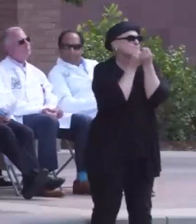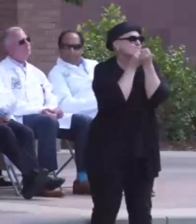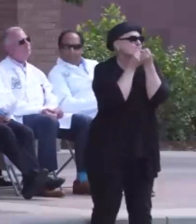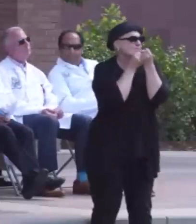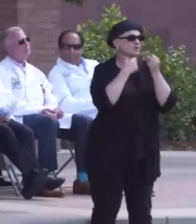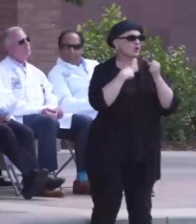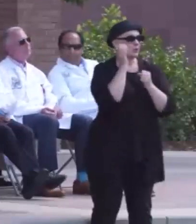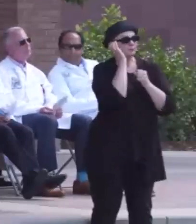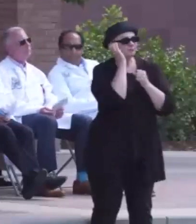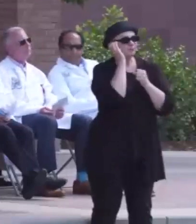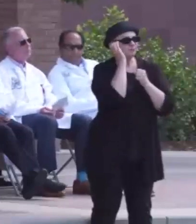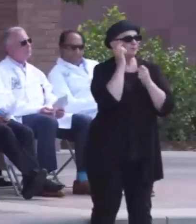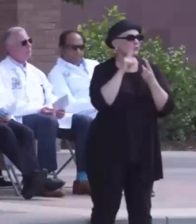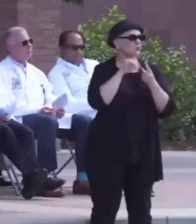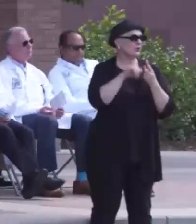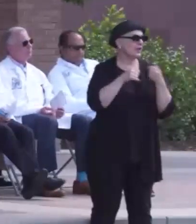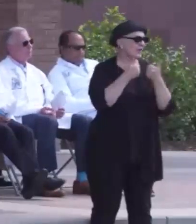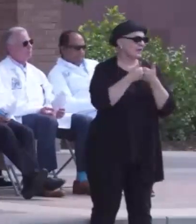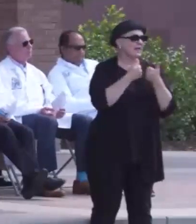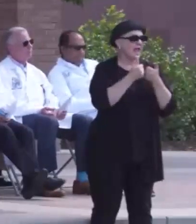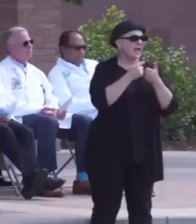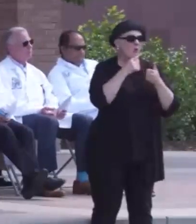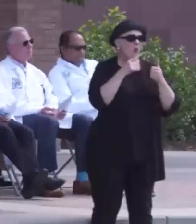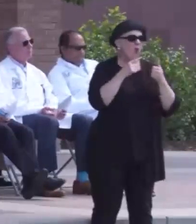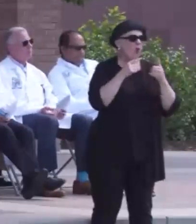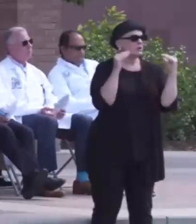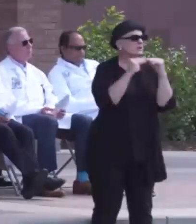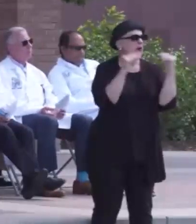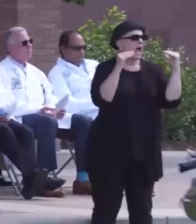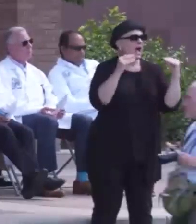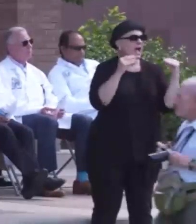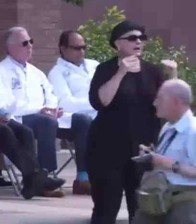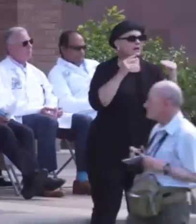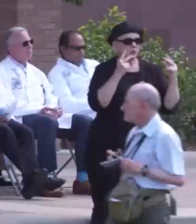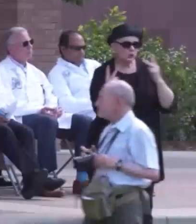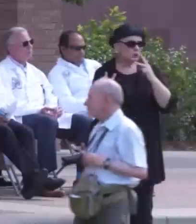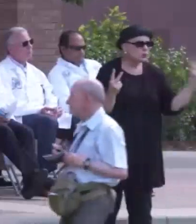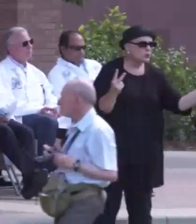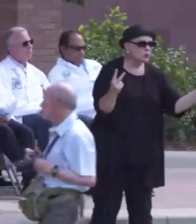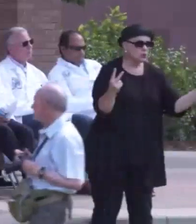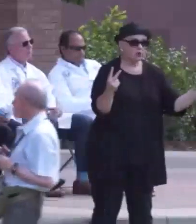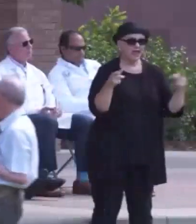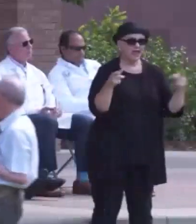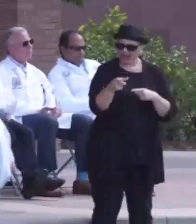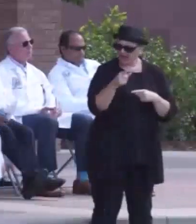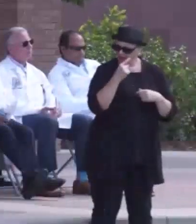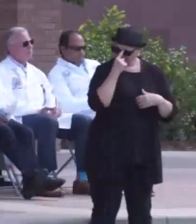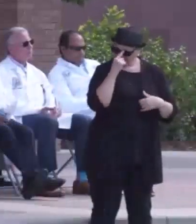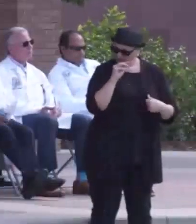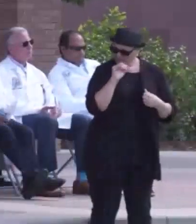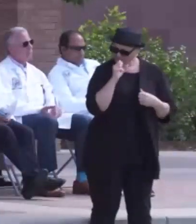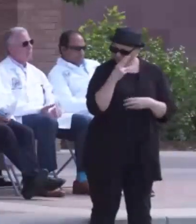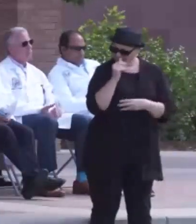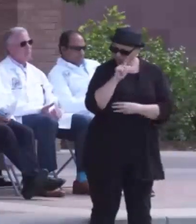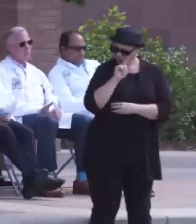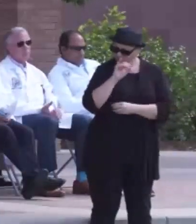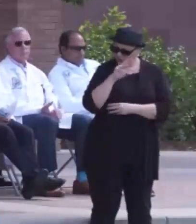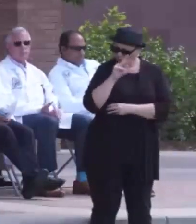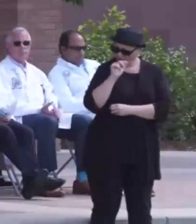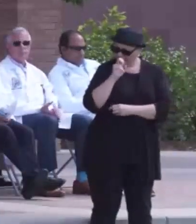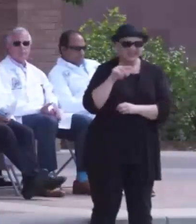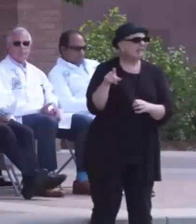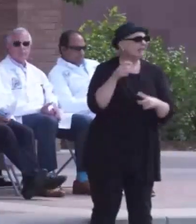series, 2-2. And Michael Jordan has the flu. Or maybe it's food poisoning. We've never known.